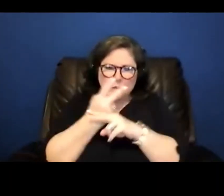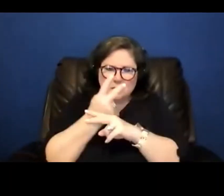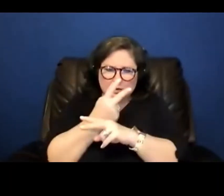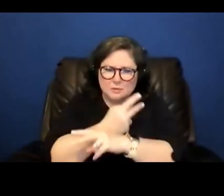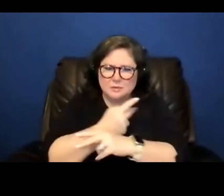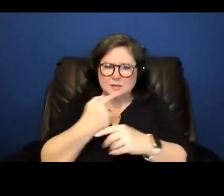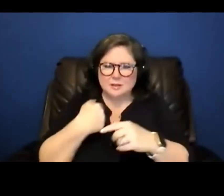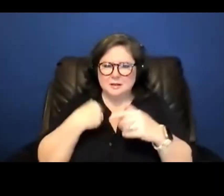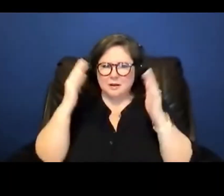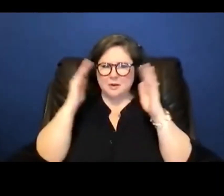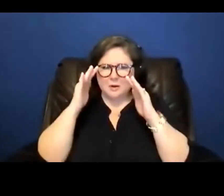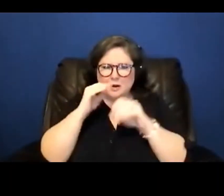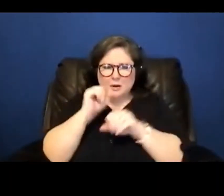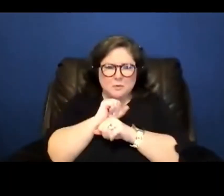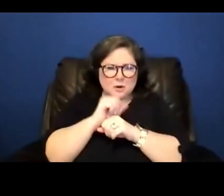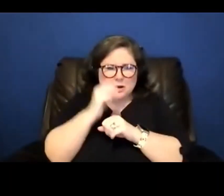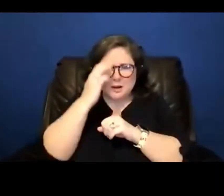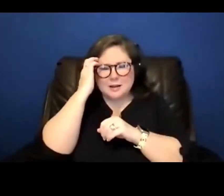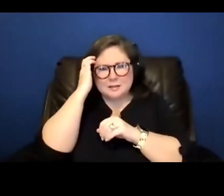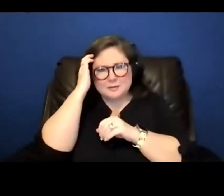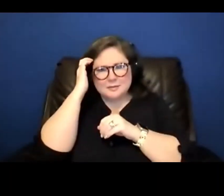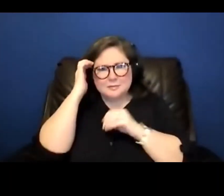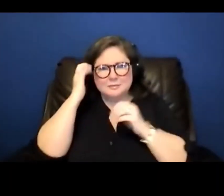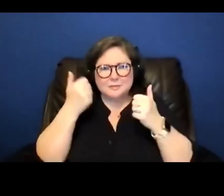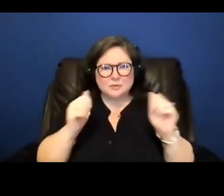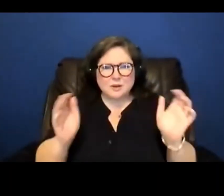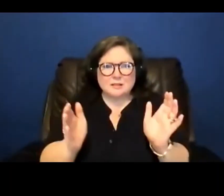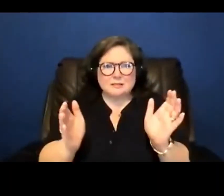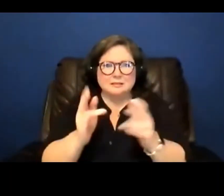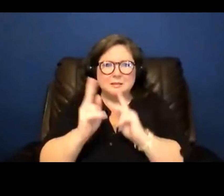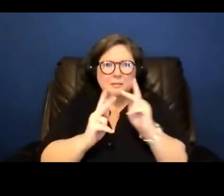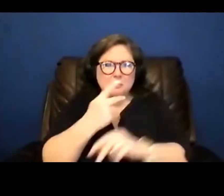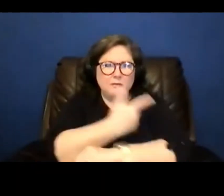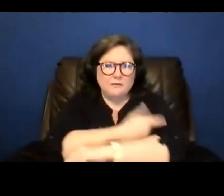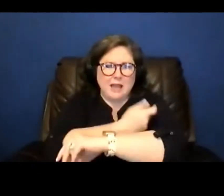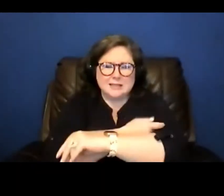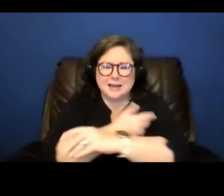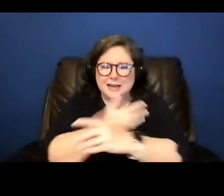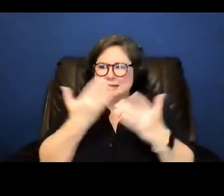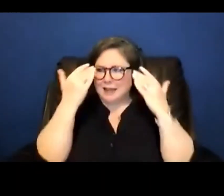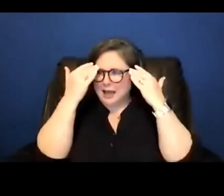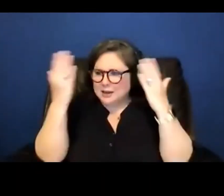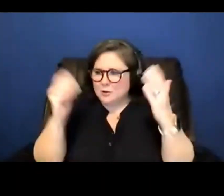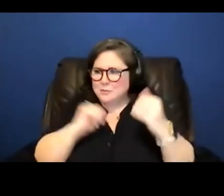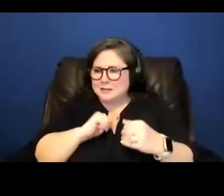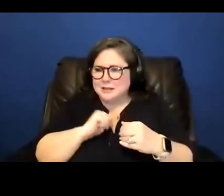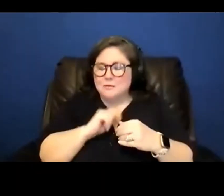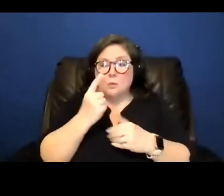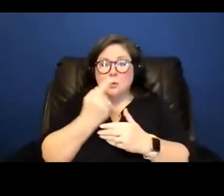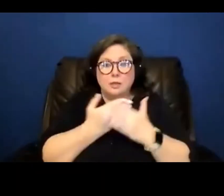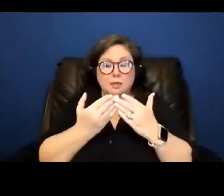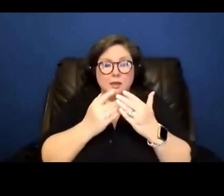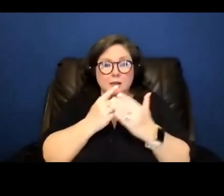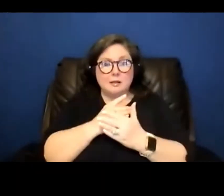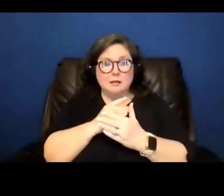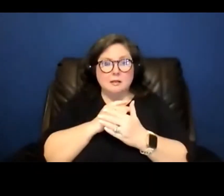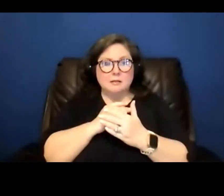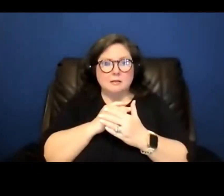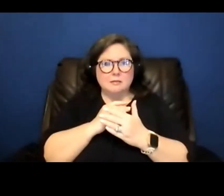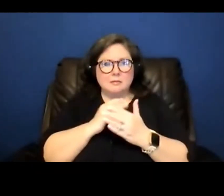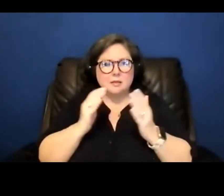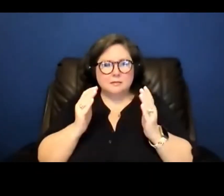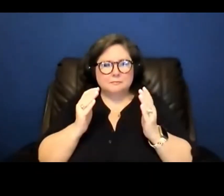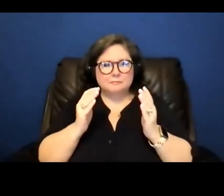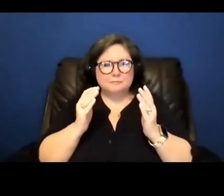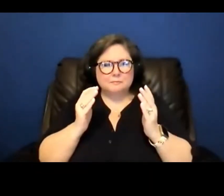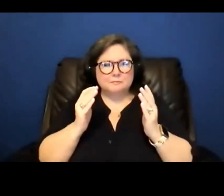got worried and working and getting people vaccinated, and I didn't know. And one thing that assured me was, if the time